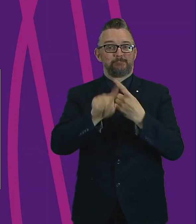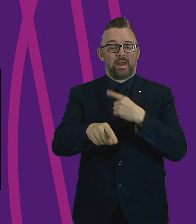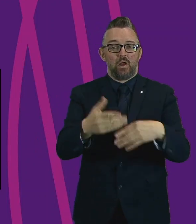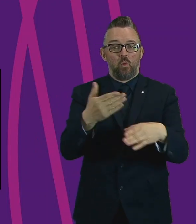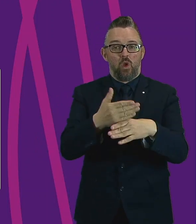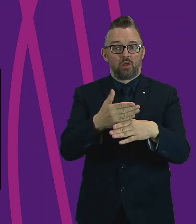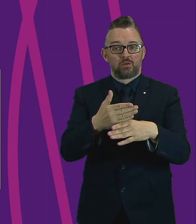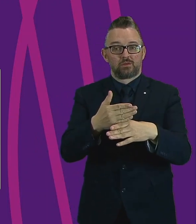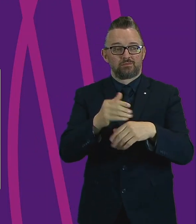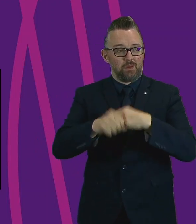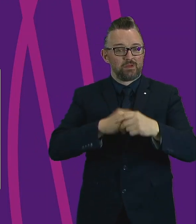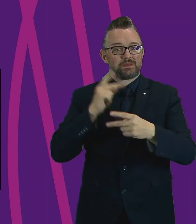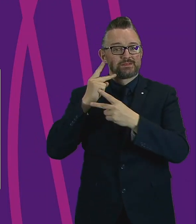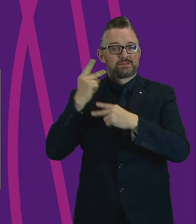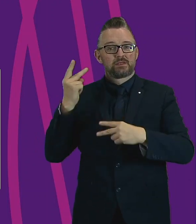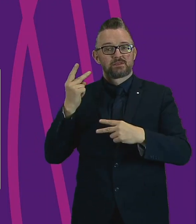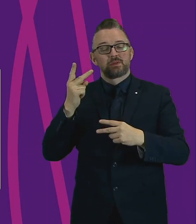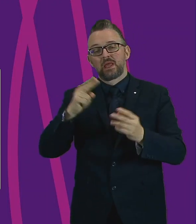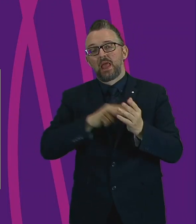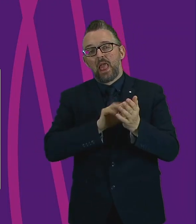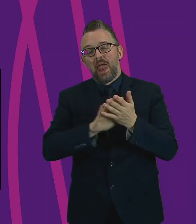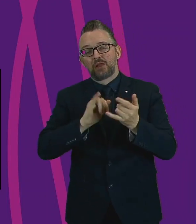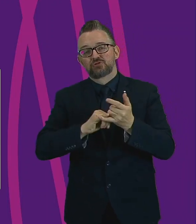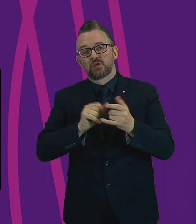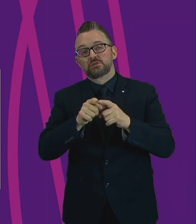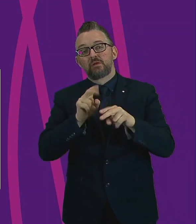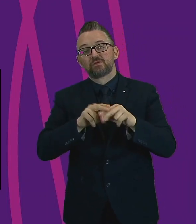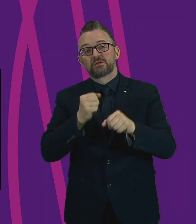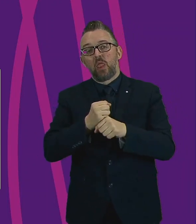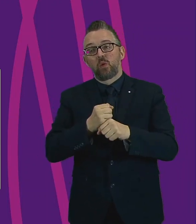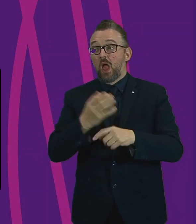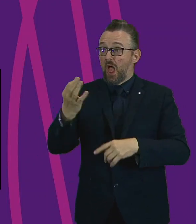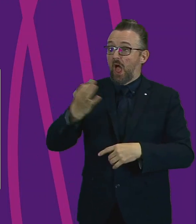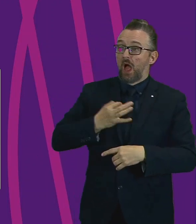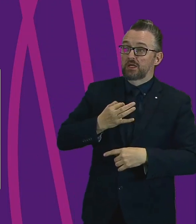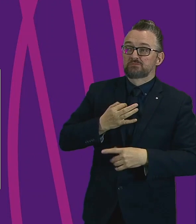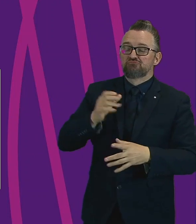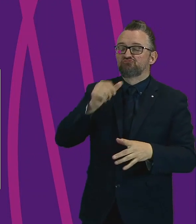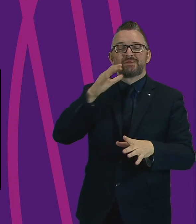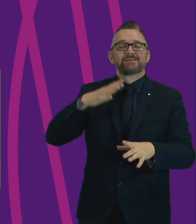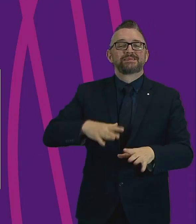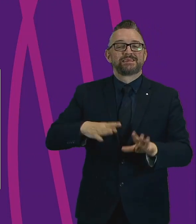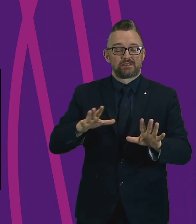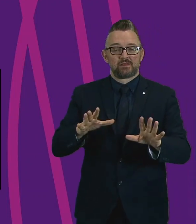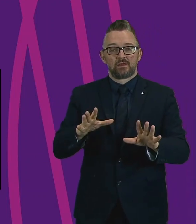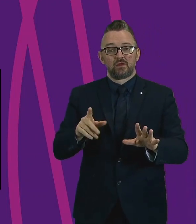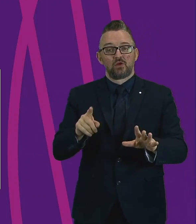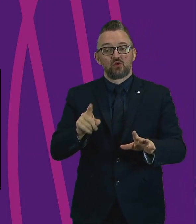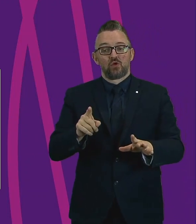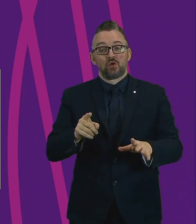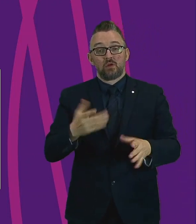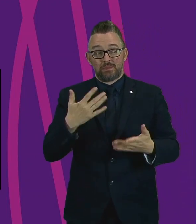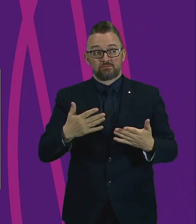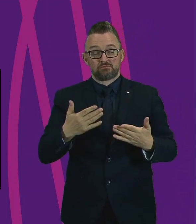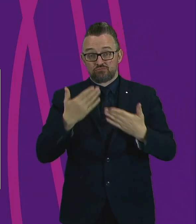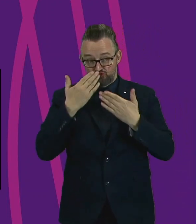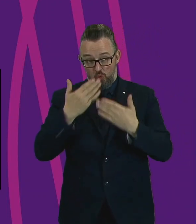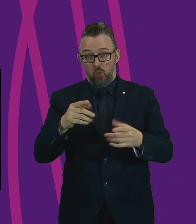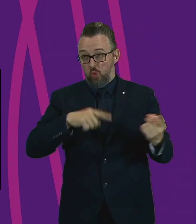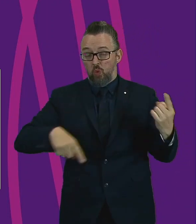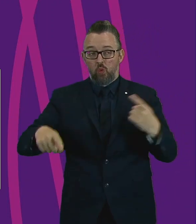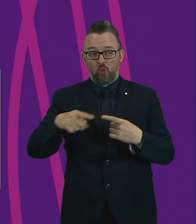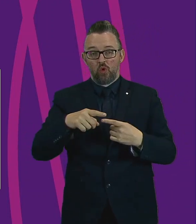nurse. But NHS Dumfries and Galloway have not required me to rejoin the workforce. And locally, this has shown that they are